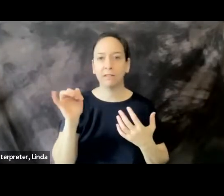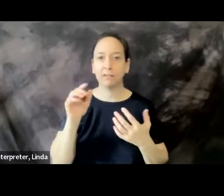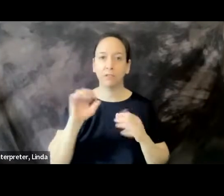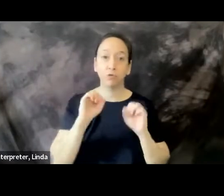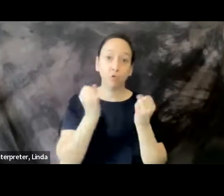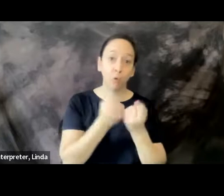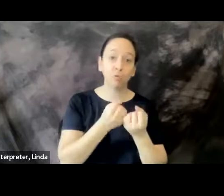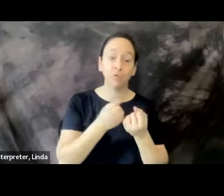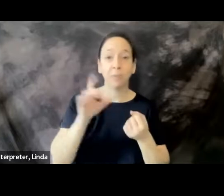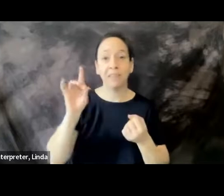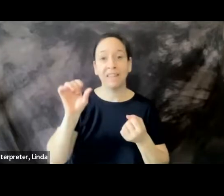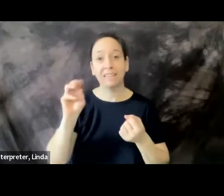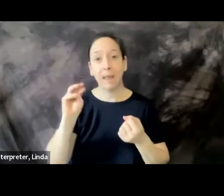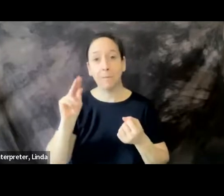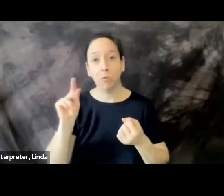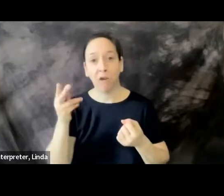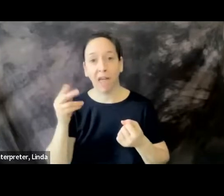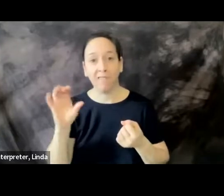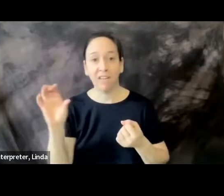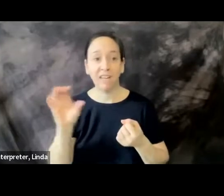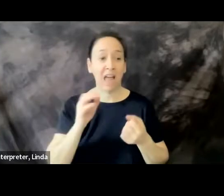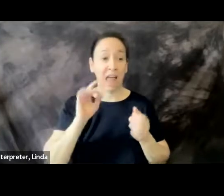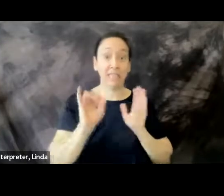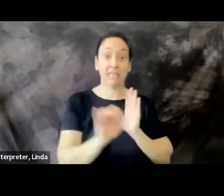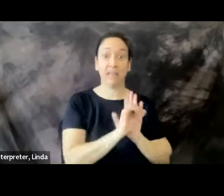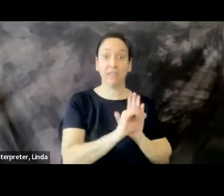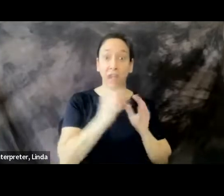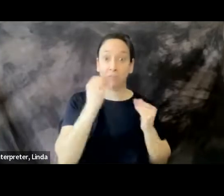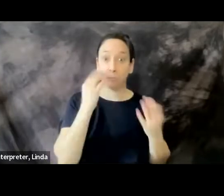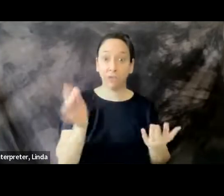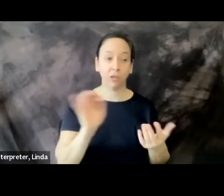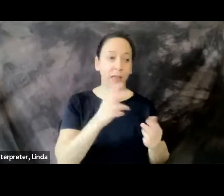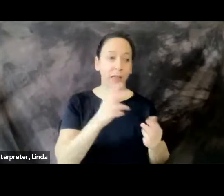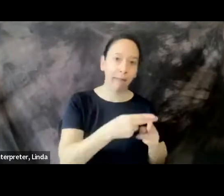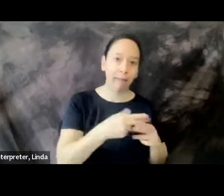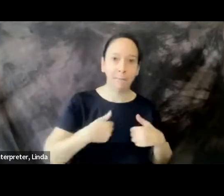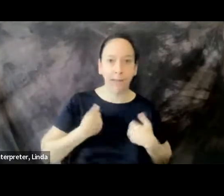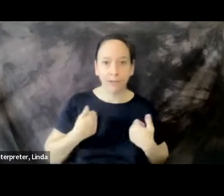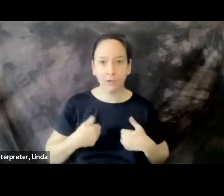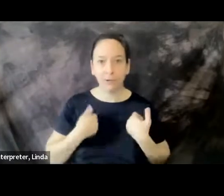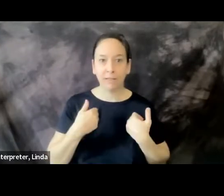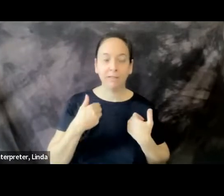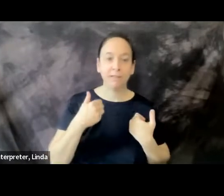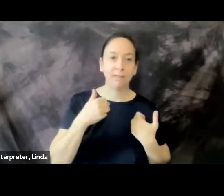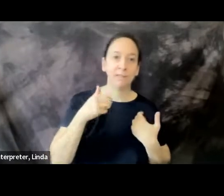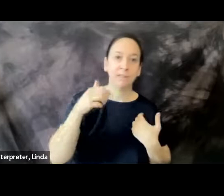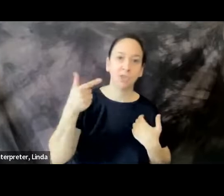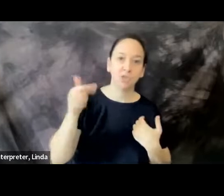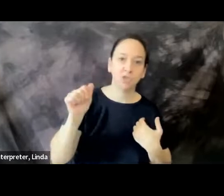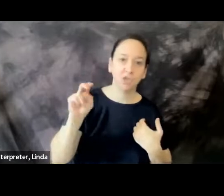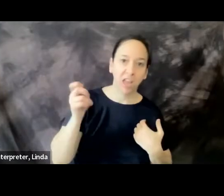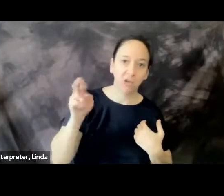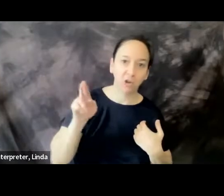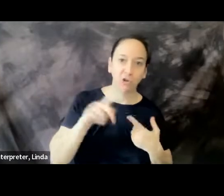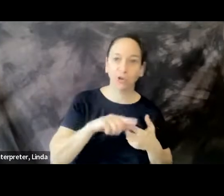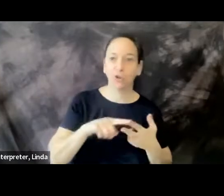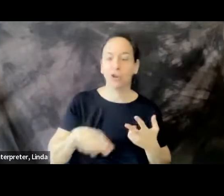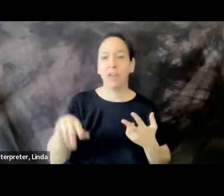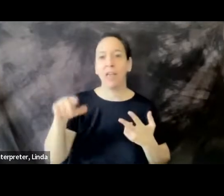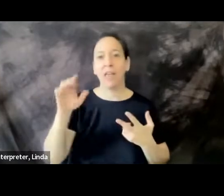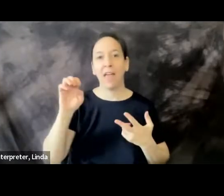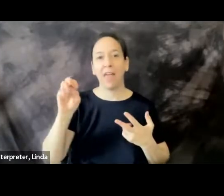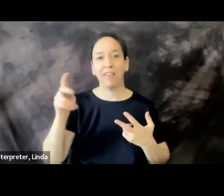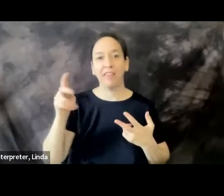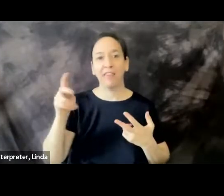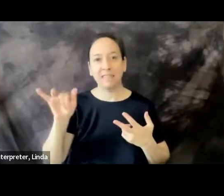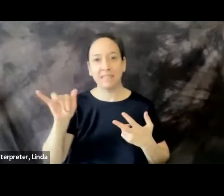socio-demographic and identifying information, data such as your name, your address, your gender, your ethnicity, your race, your